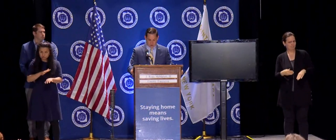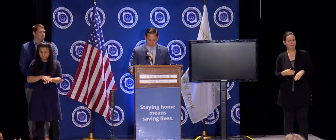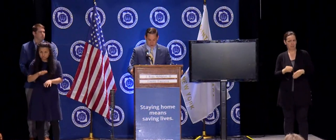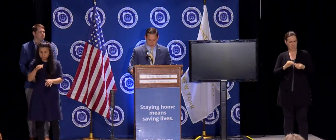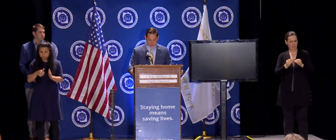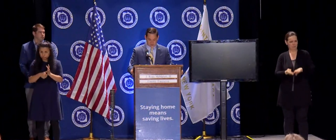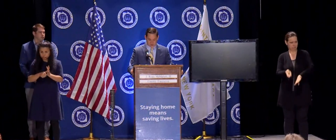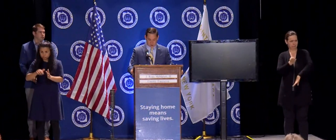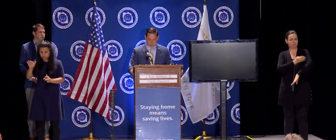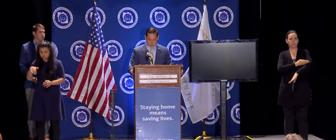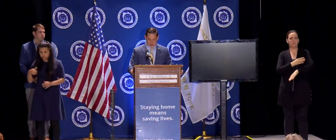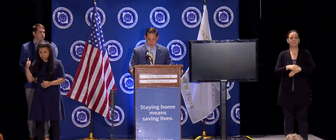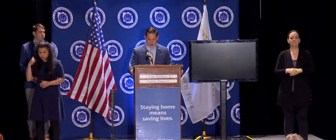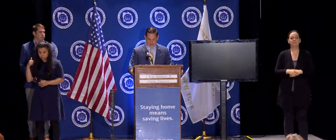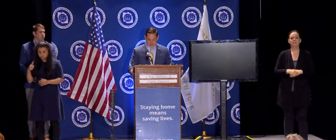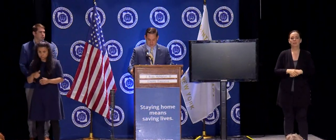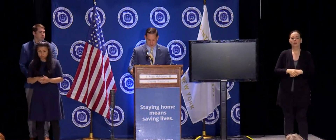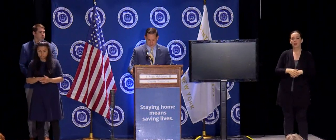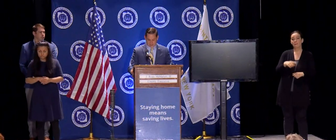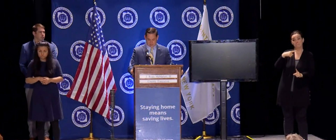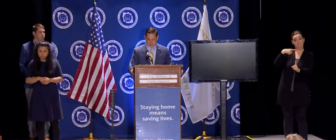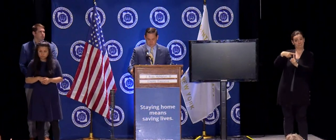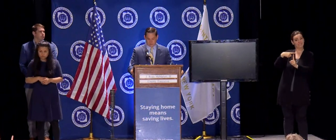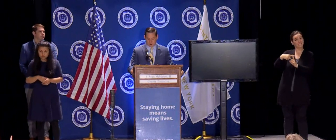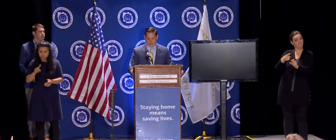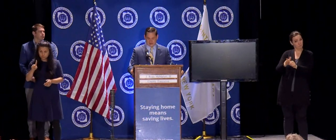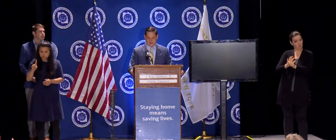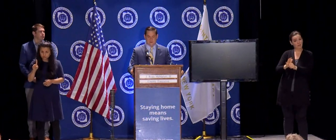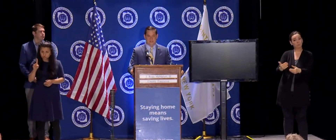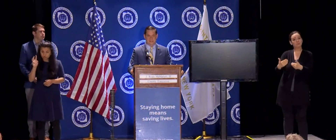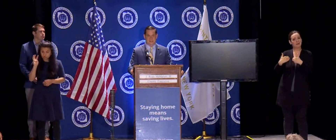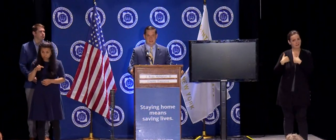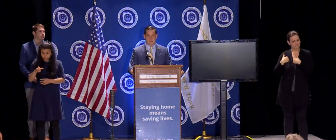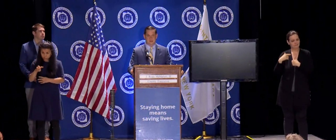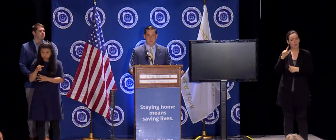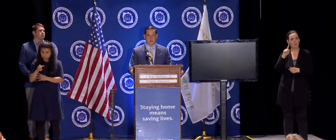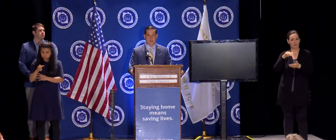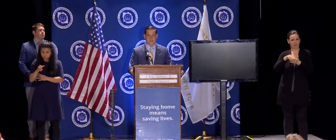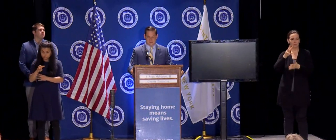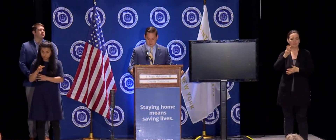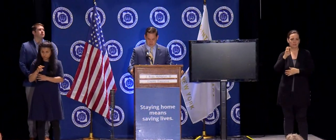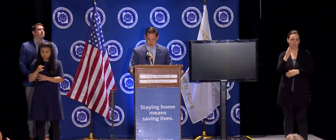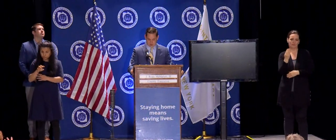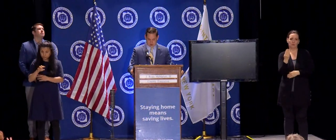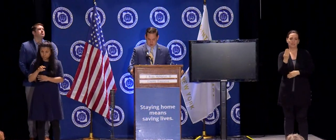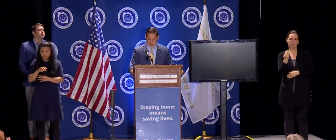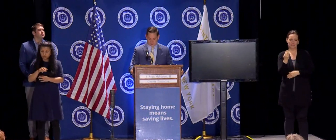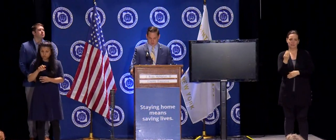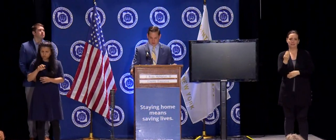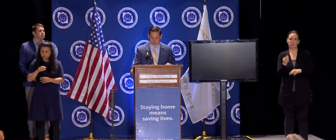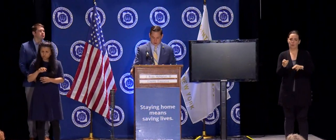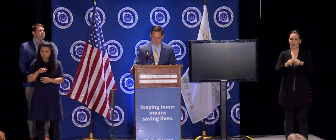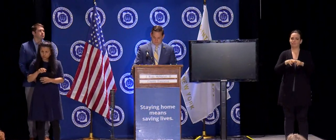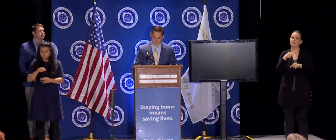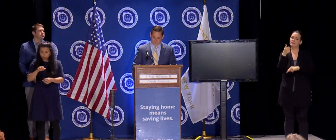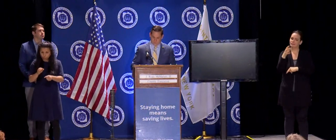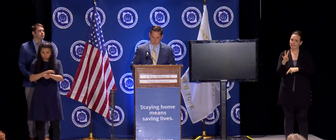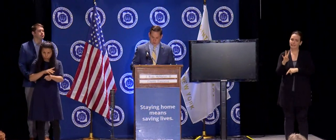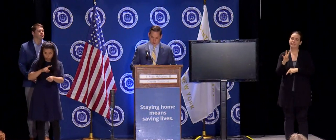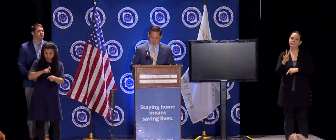There are now 1,614 positive cases. That's 17 new cases since